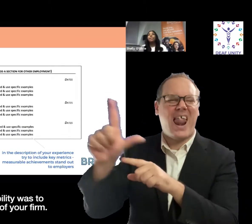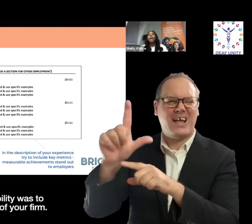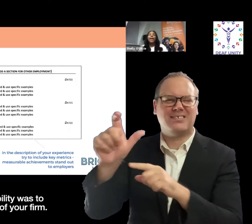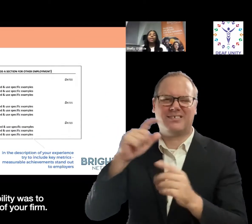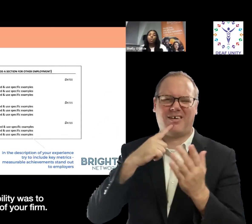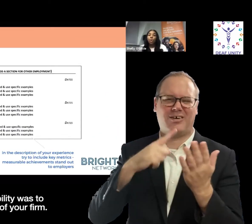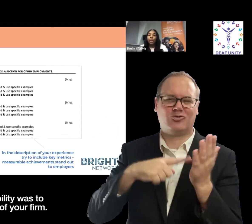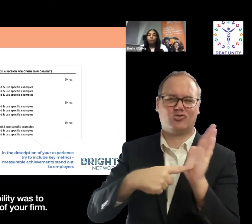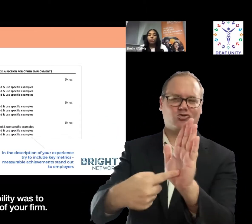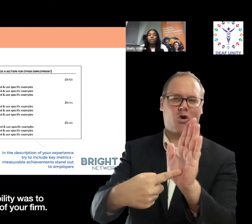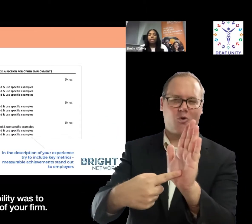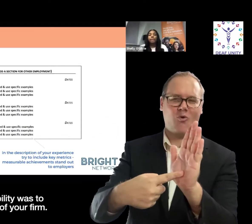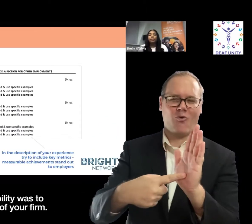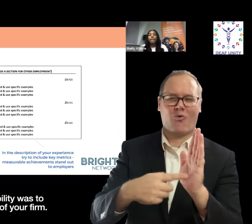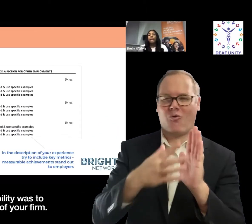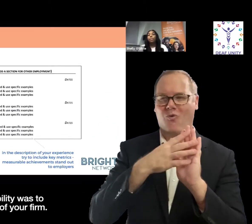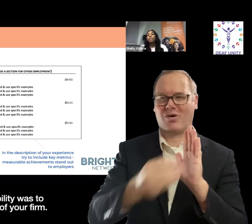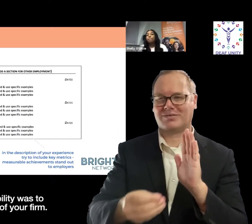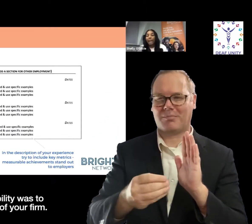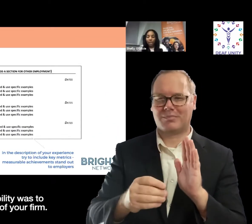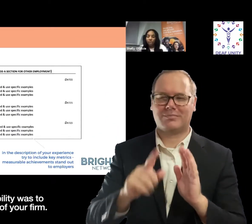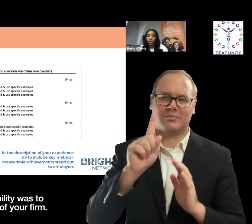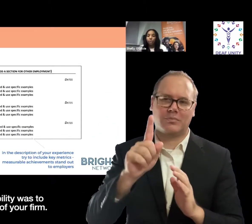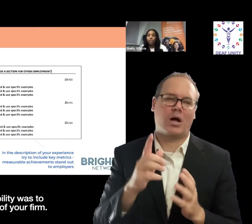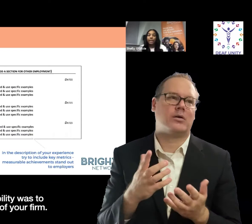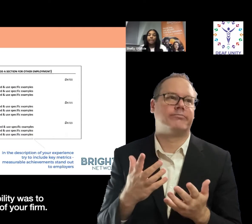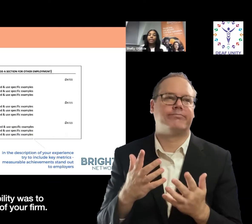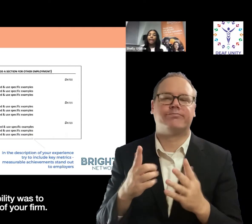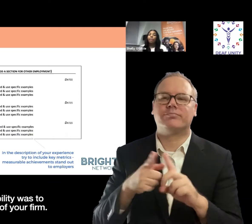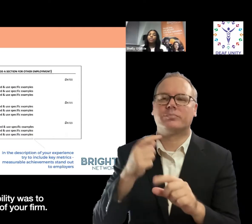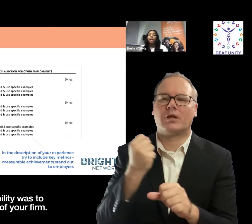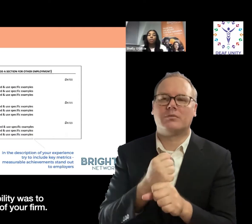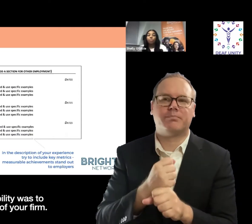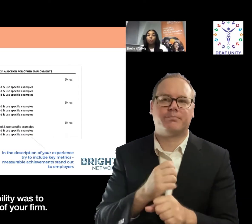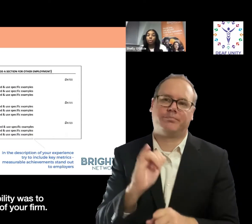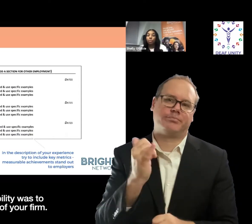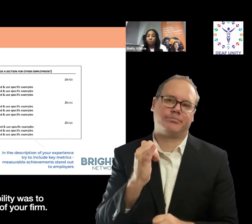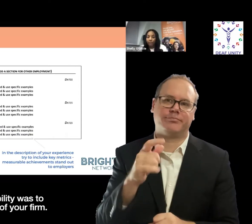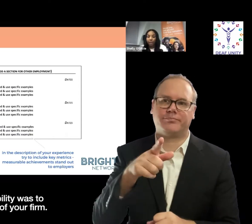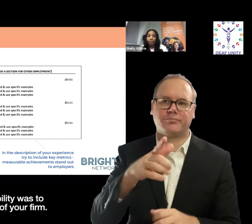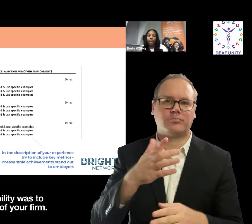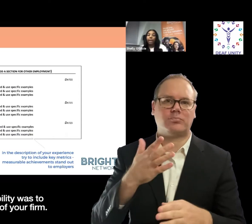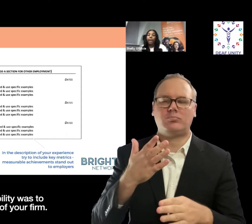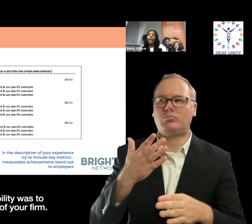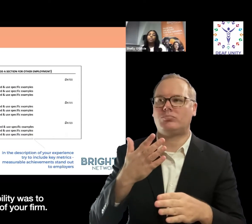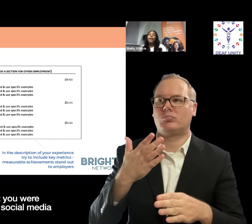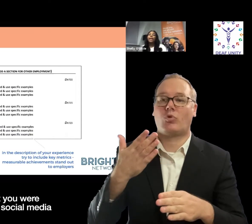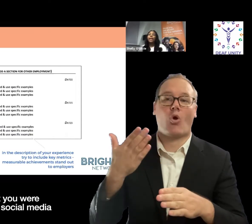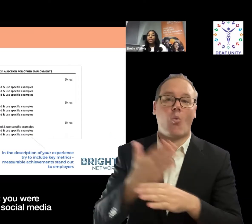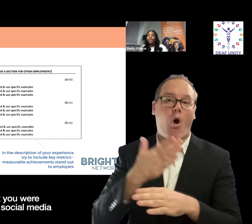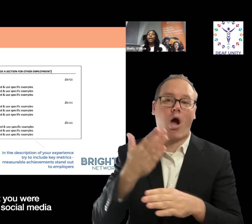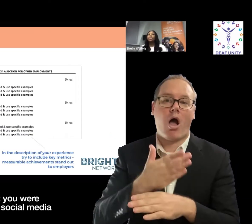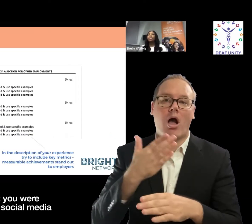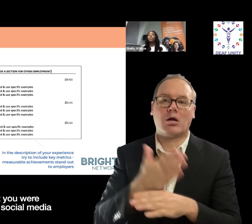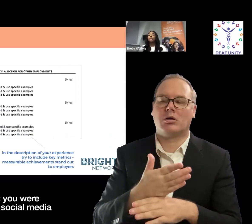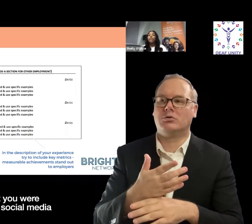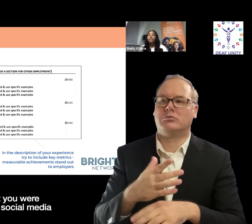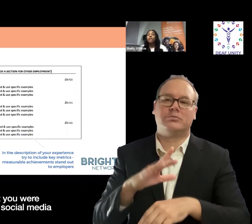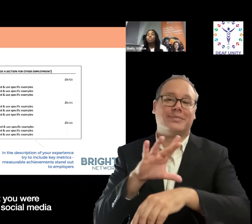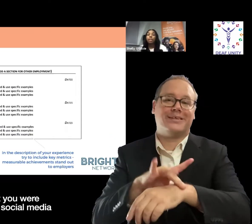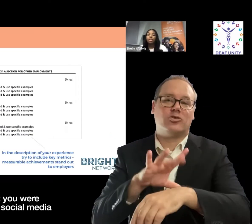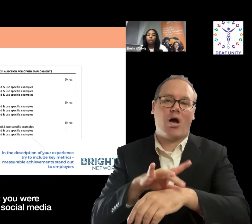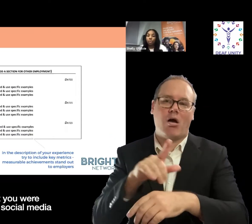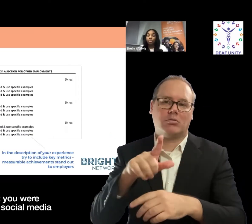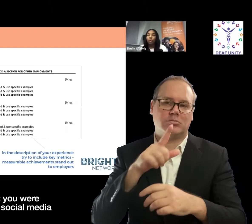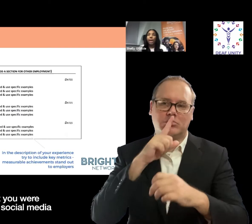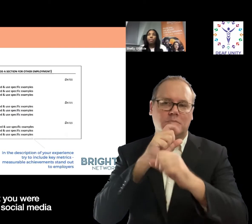internship, and your key responsibility was to manage the social media account of your firm. And in that, the key